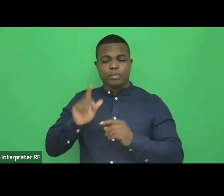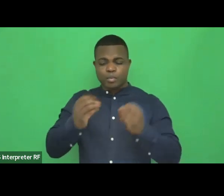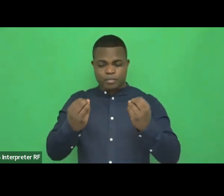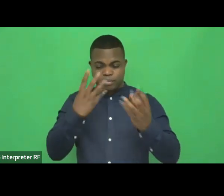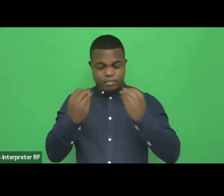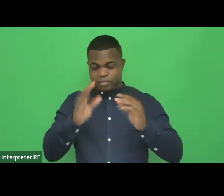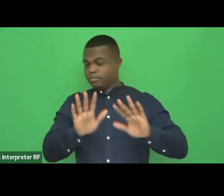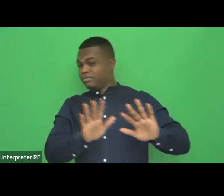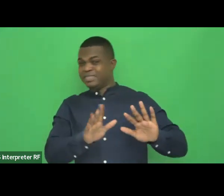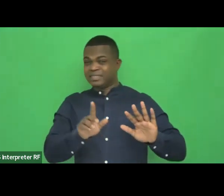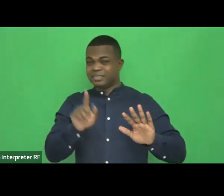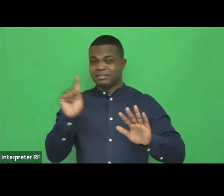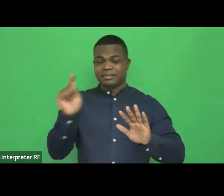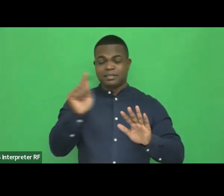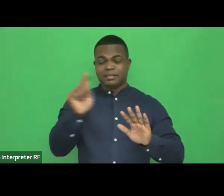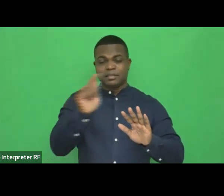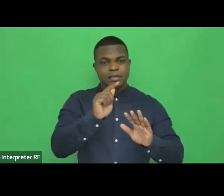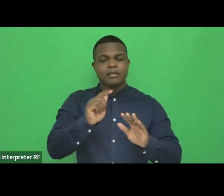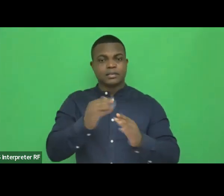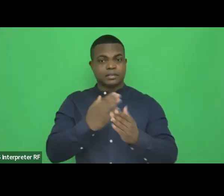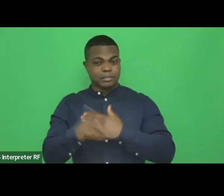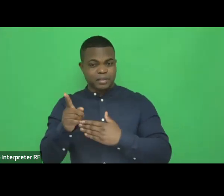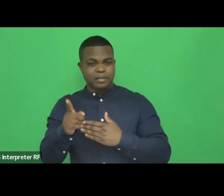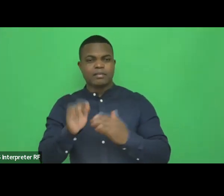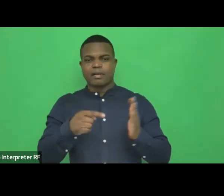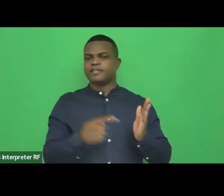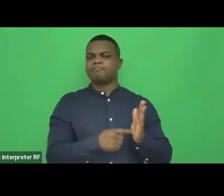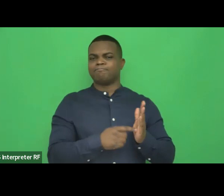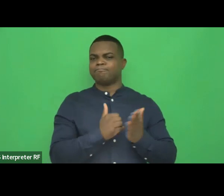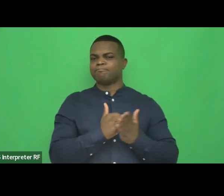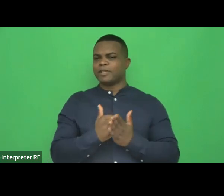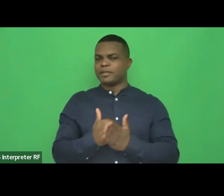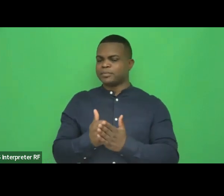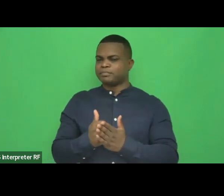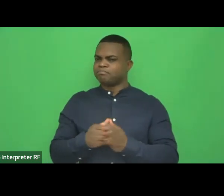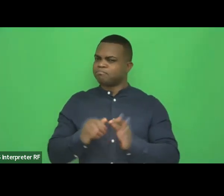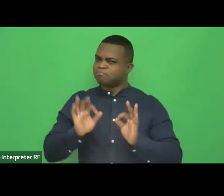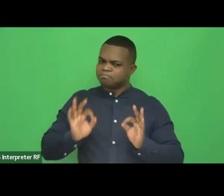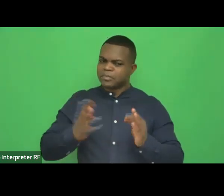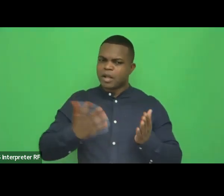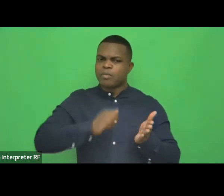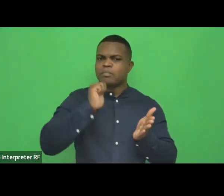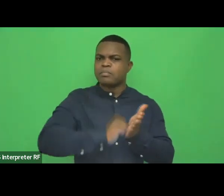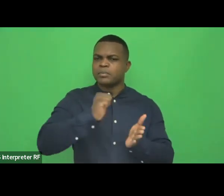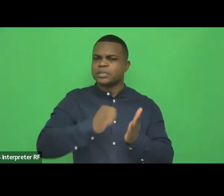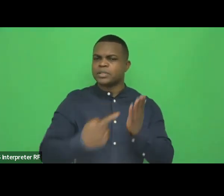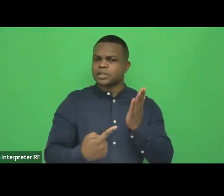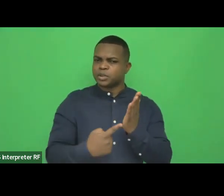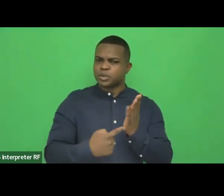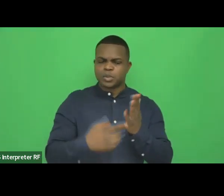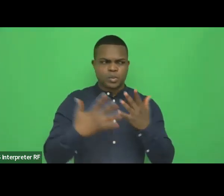Fortunately, modern publishing technologies provide each of us with the ability to make visual adjustments according to our